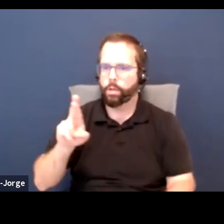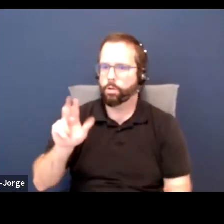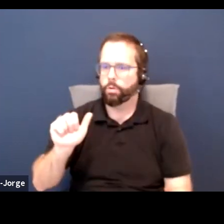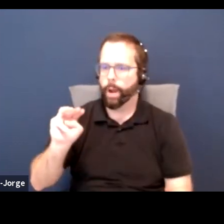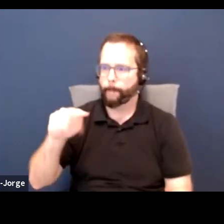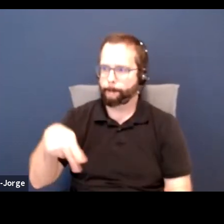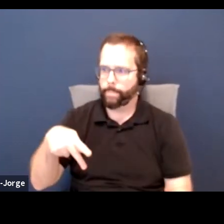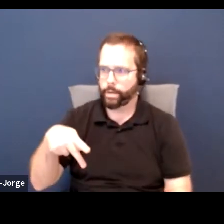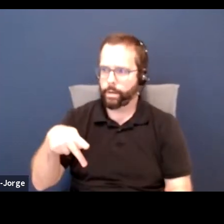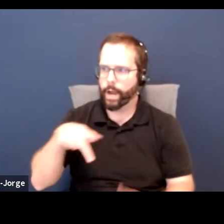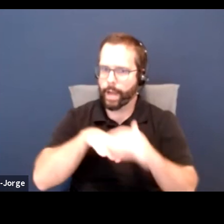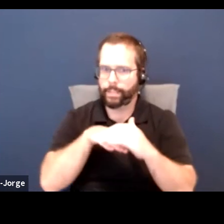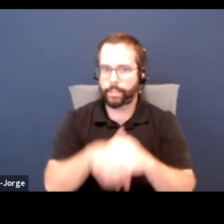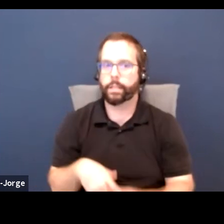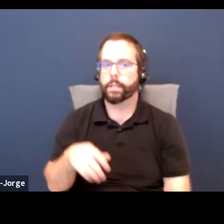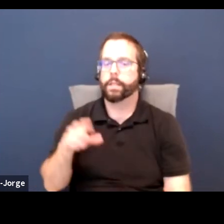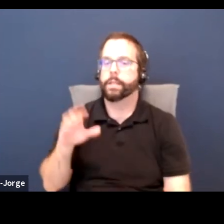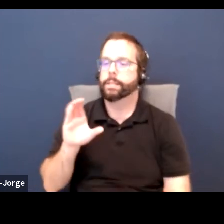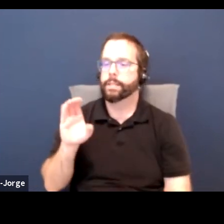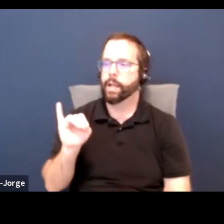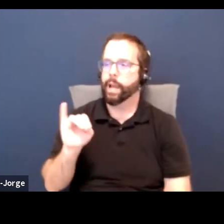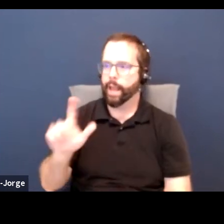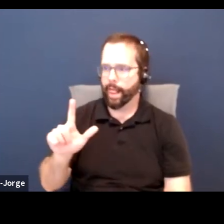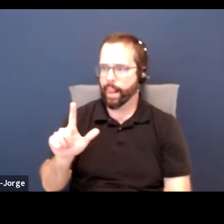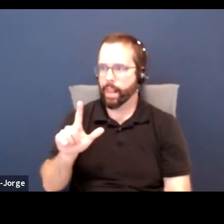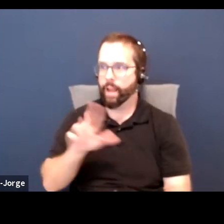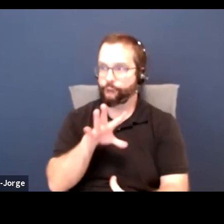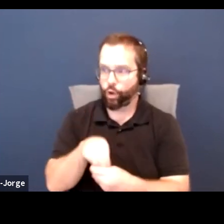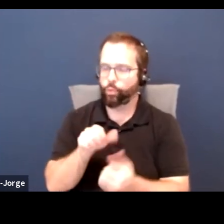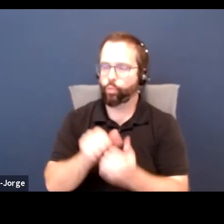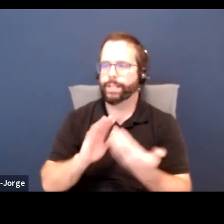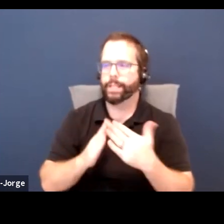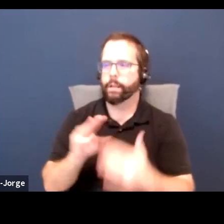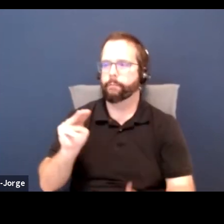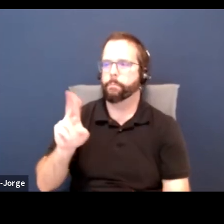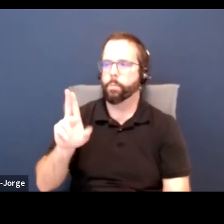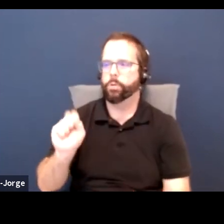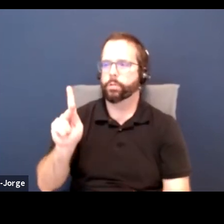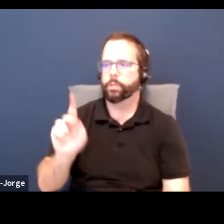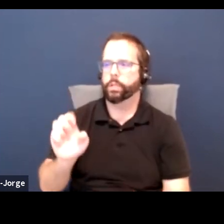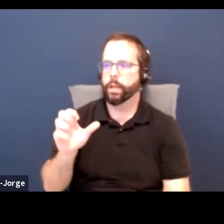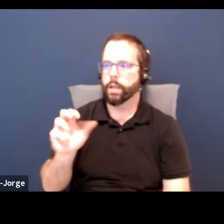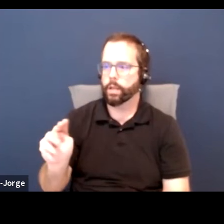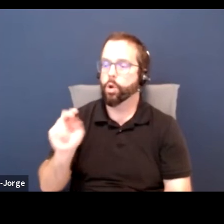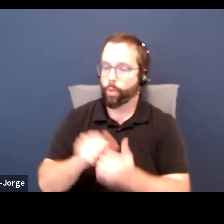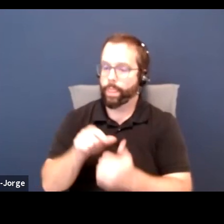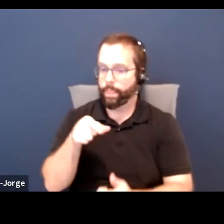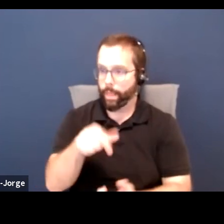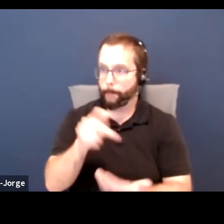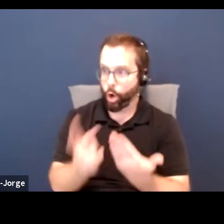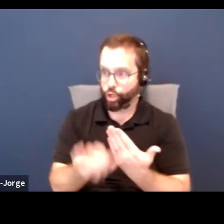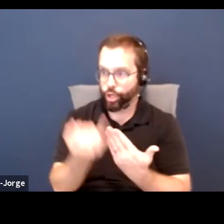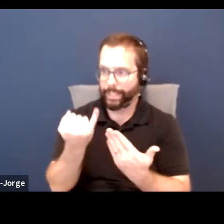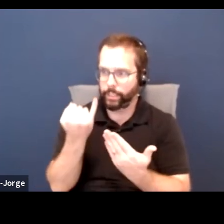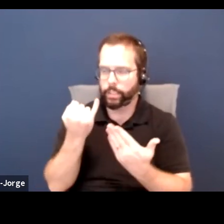our CIL got involved with the city of Muskegon when this project was going, and originally the plans were